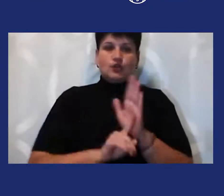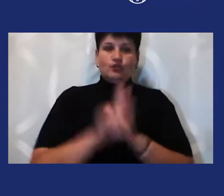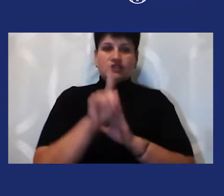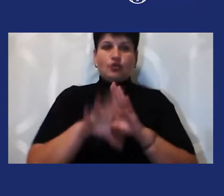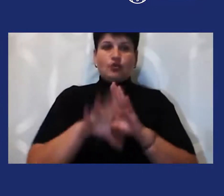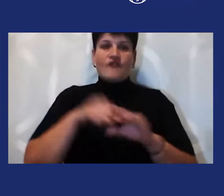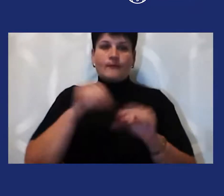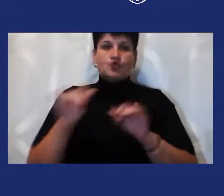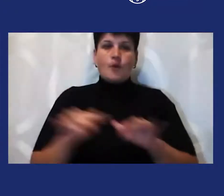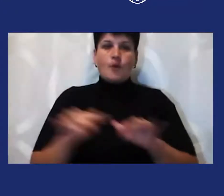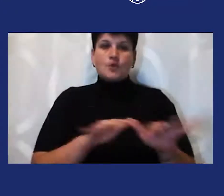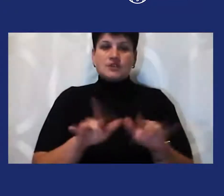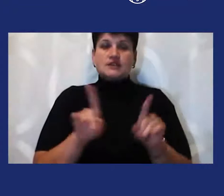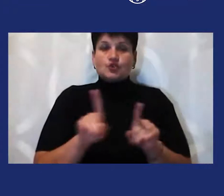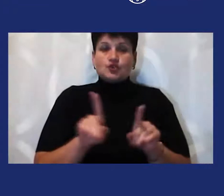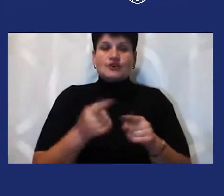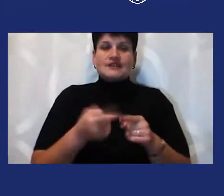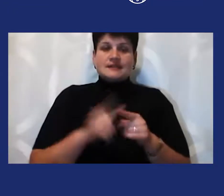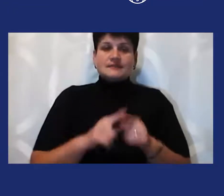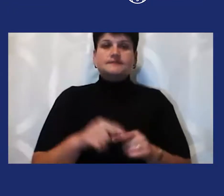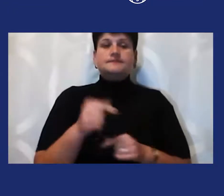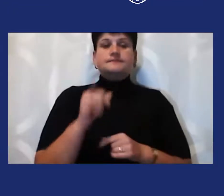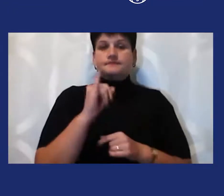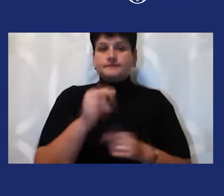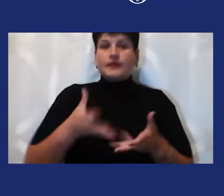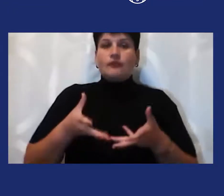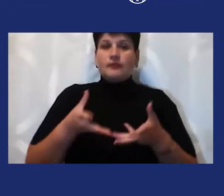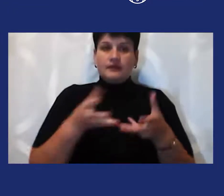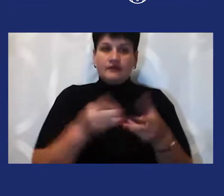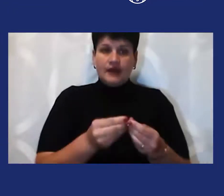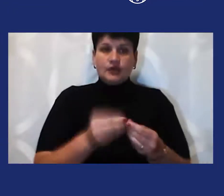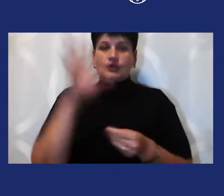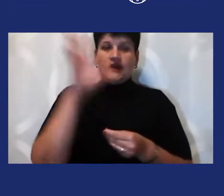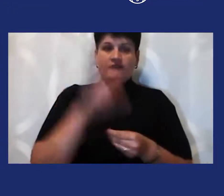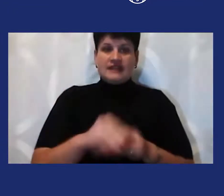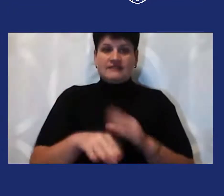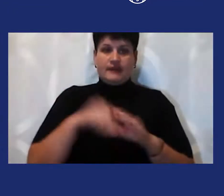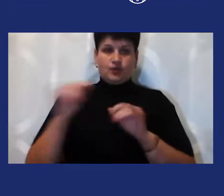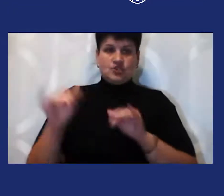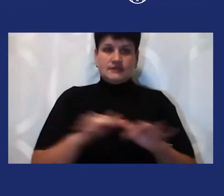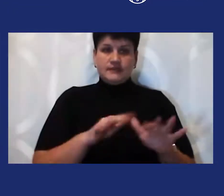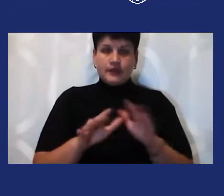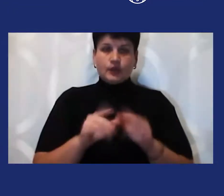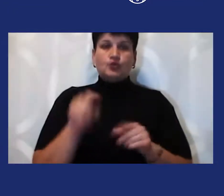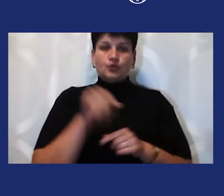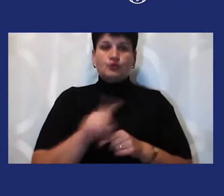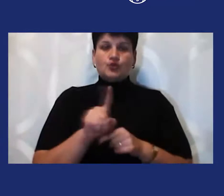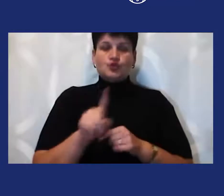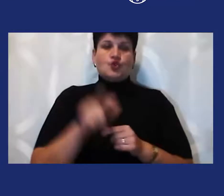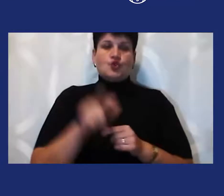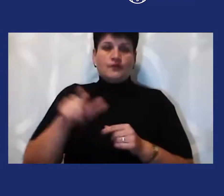in 1 month prior to the day of voting, and prior to the commencement of the election process,